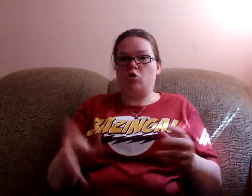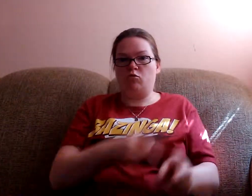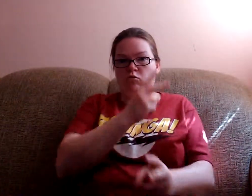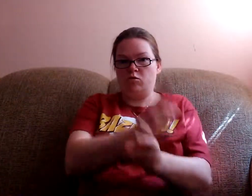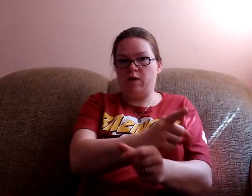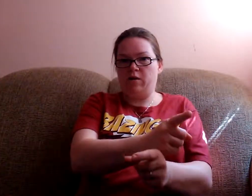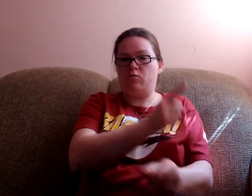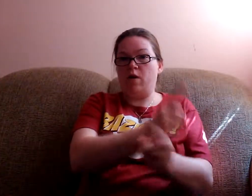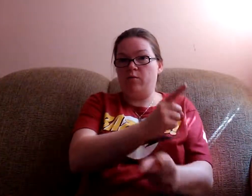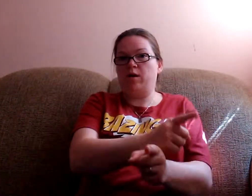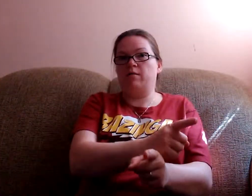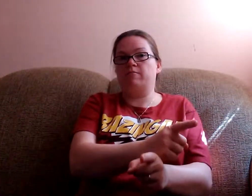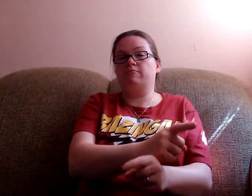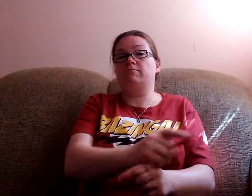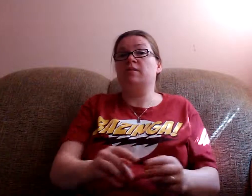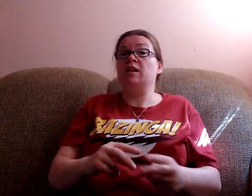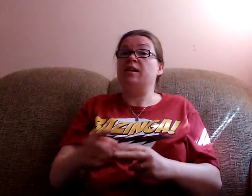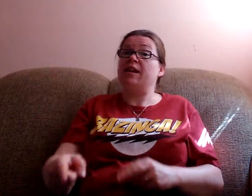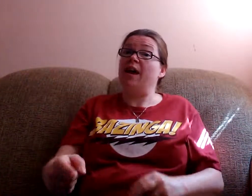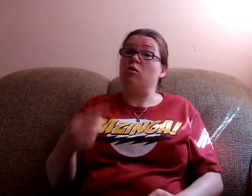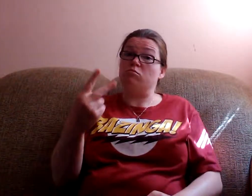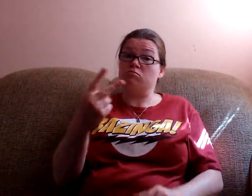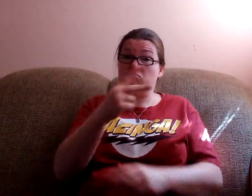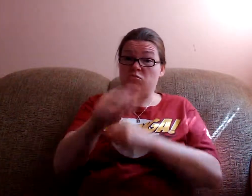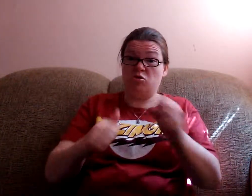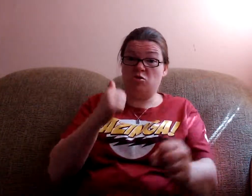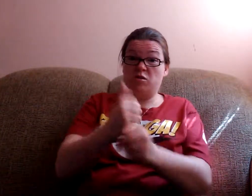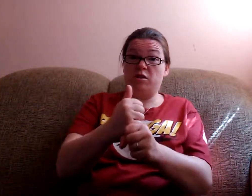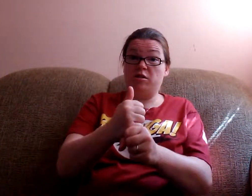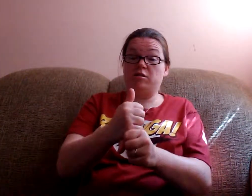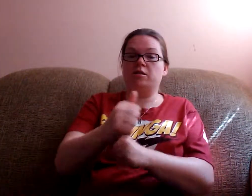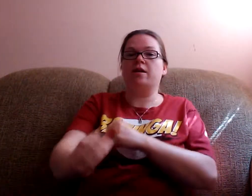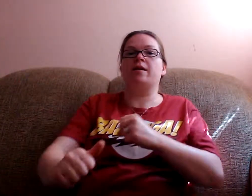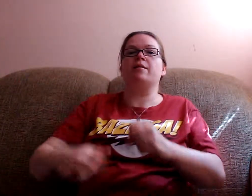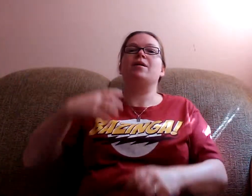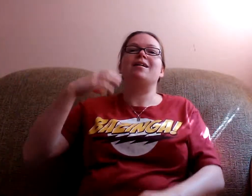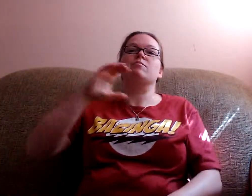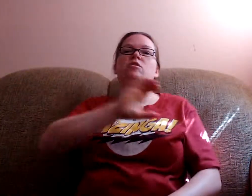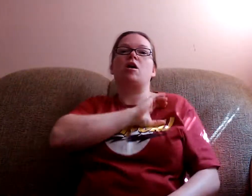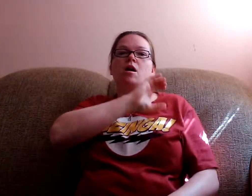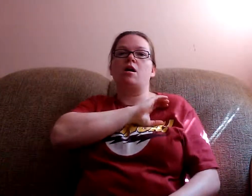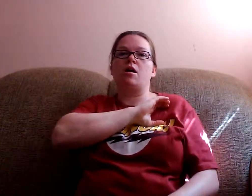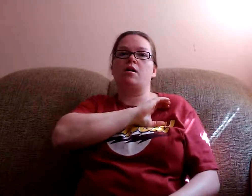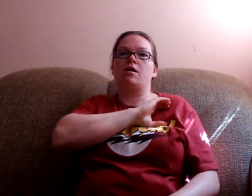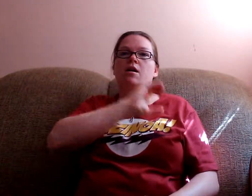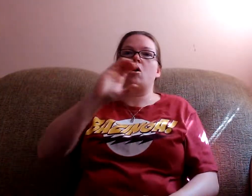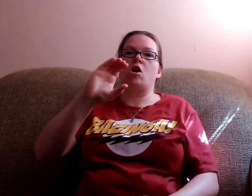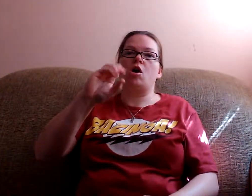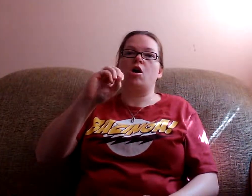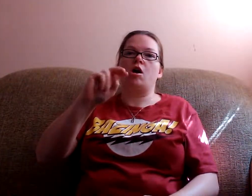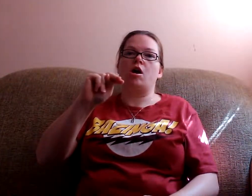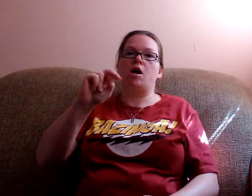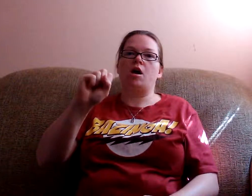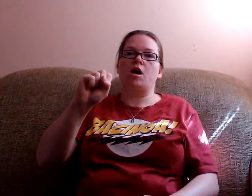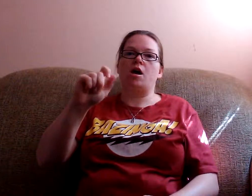a constable. Now he's moving up, you see. He's making good money, but he's moving up politically. During these years, he also found a